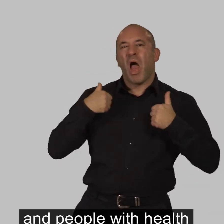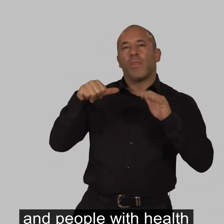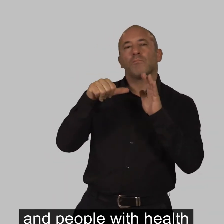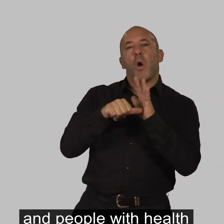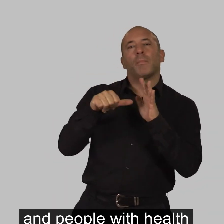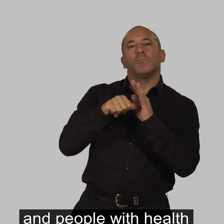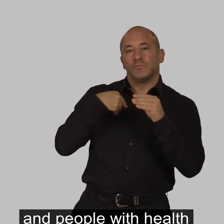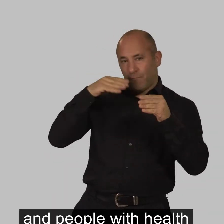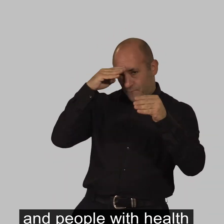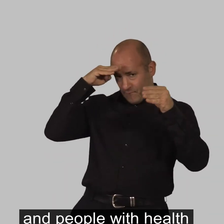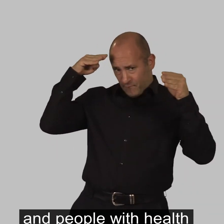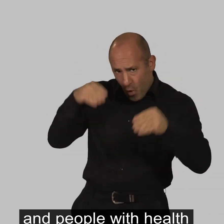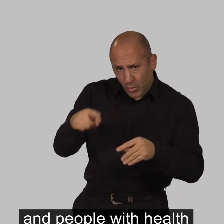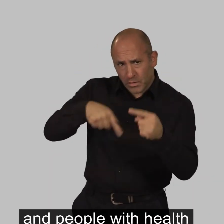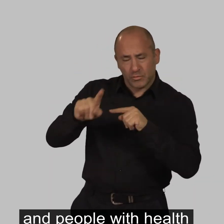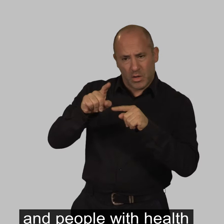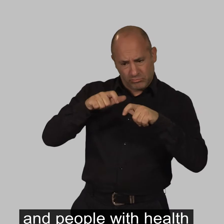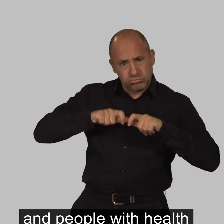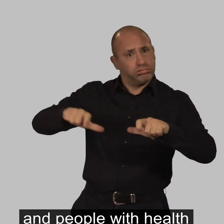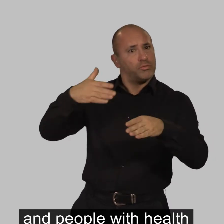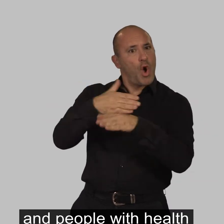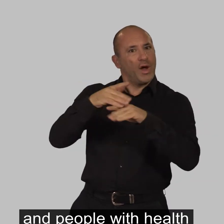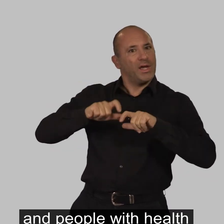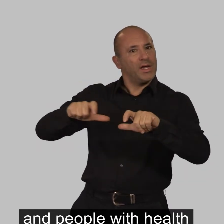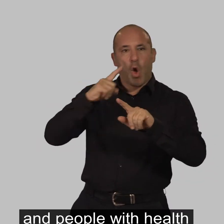and people with health conditions to stay in work.